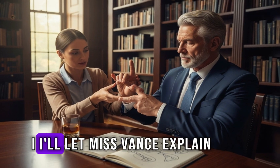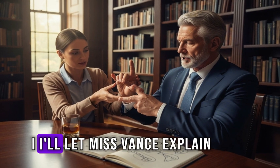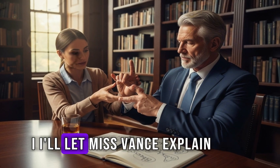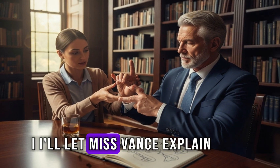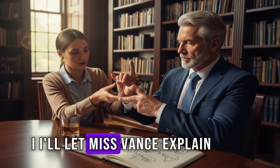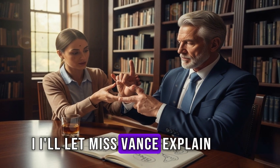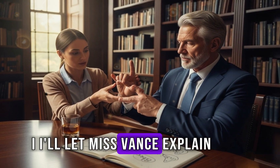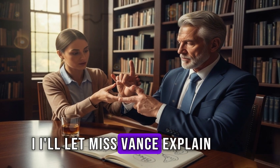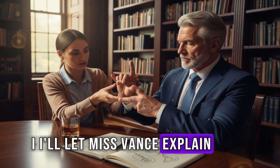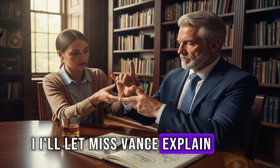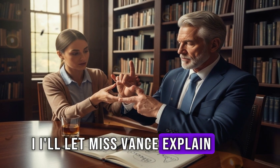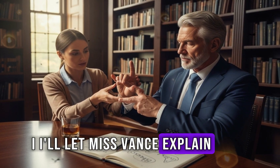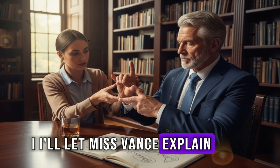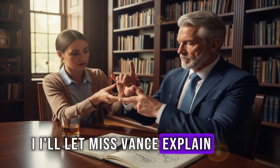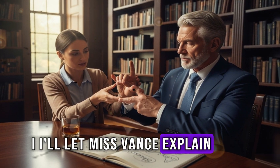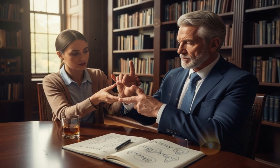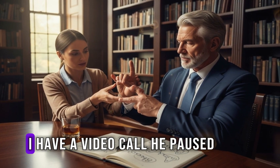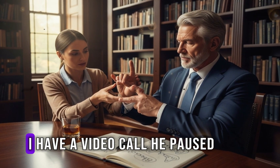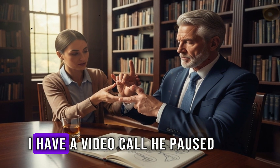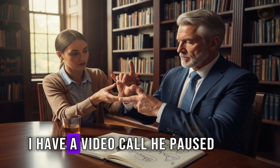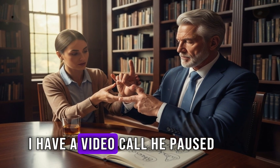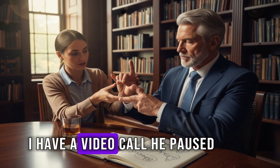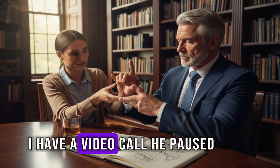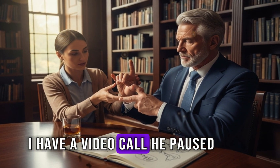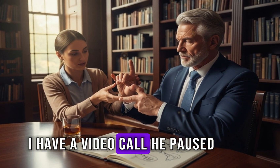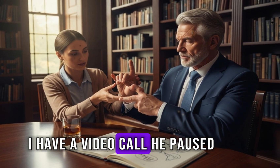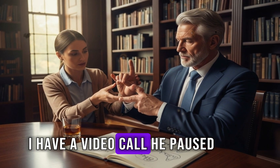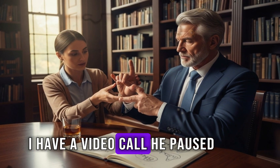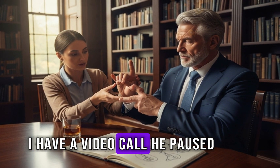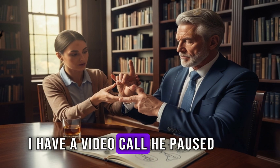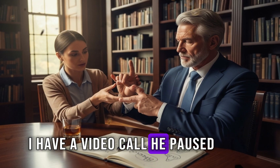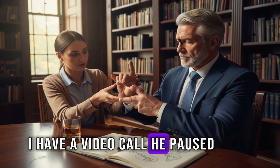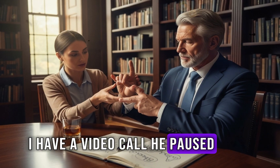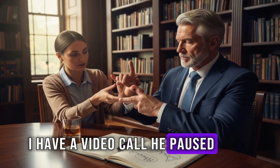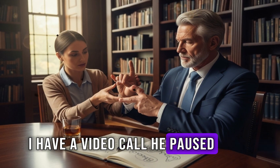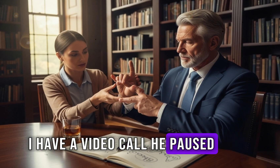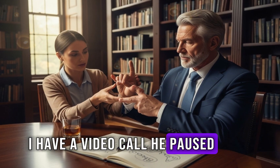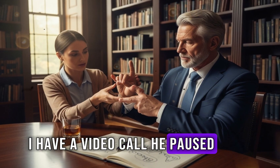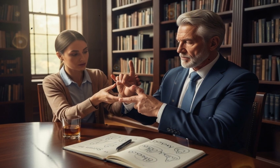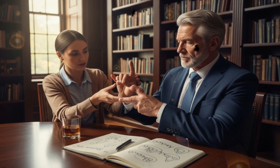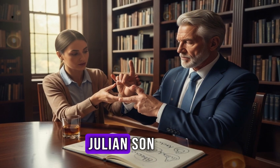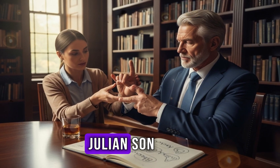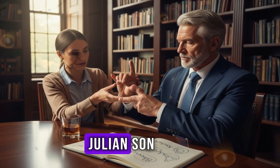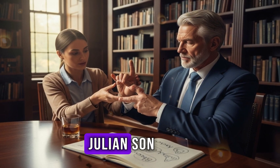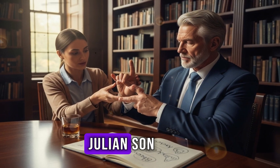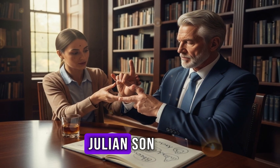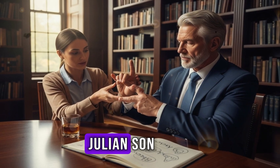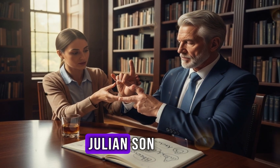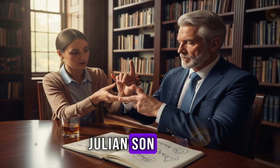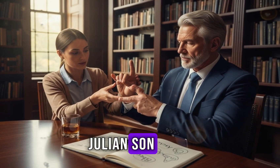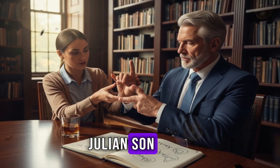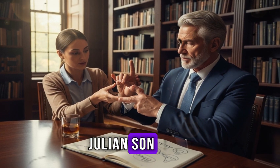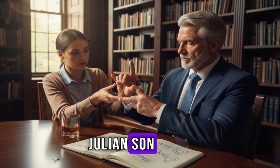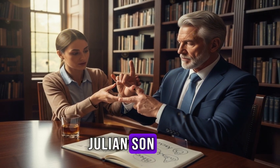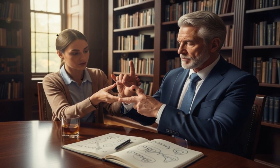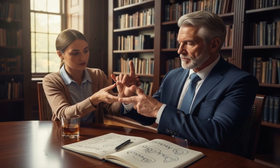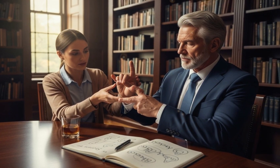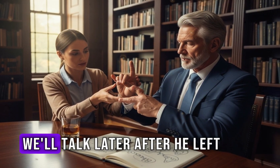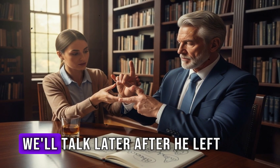let Miss Vance explain. I have a video call. He paused. Julian, son. We'll